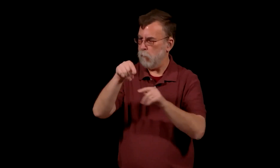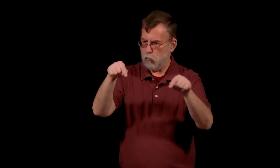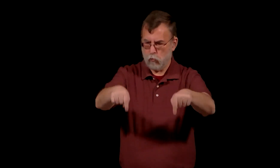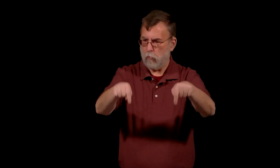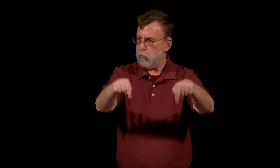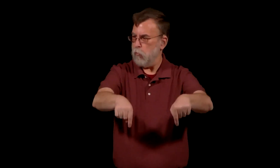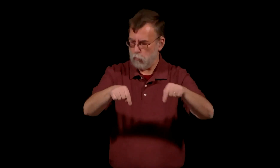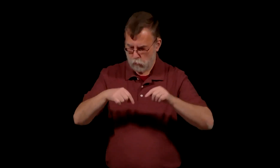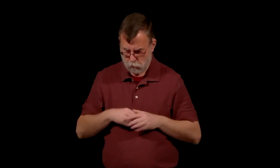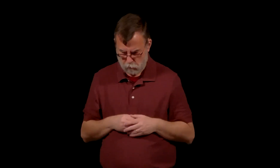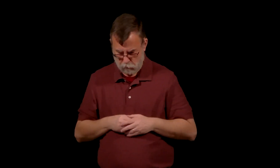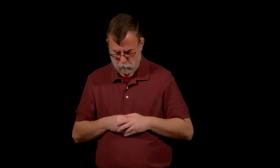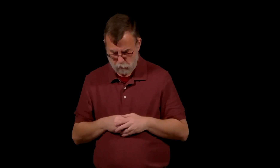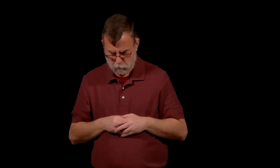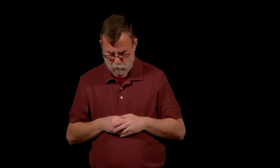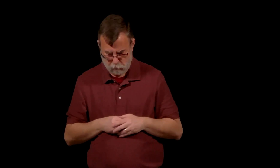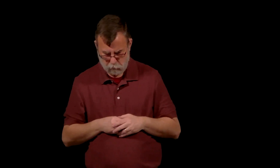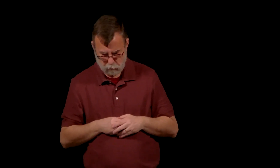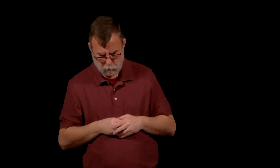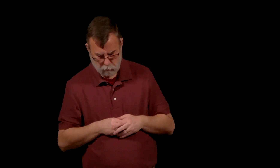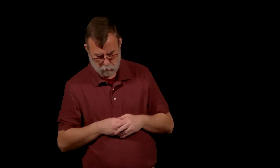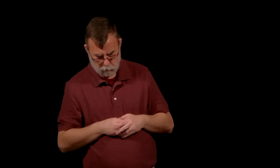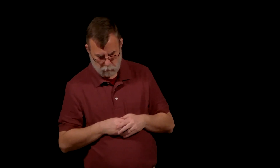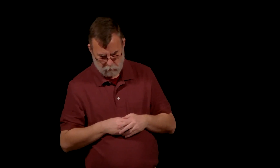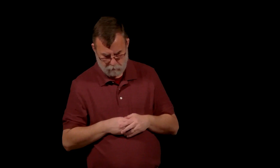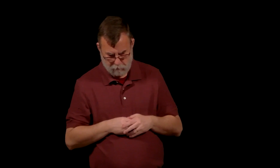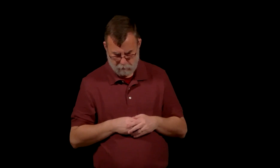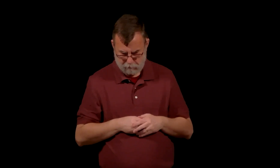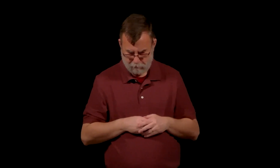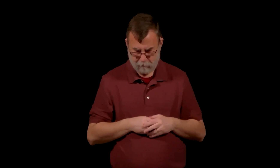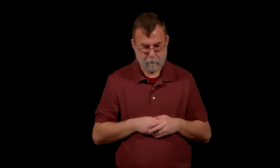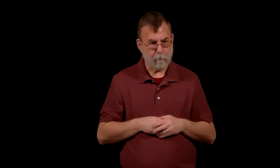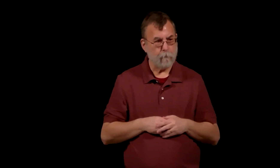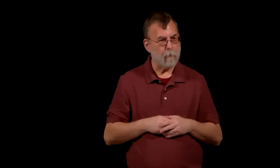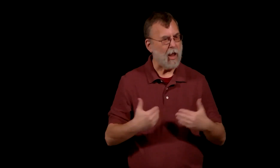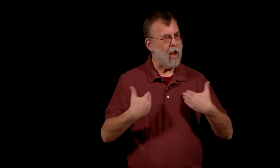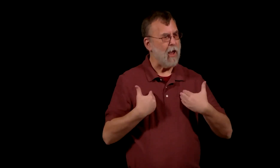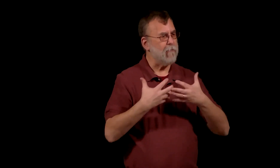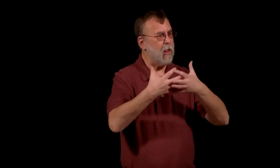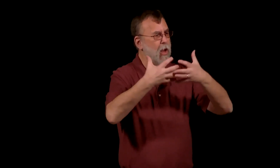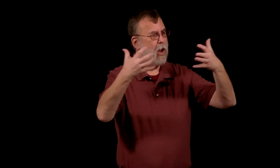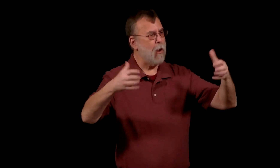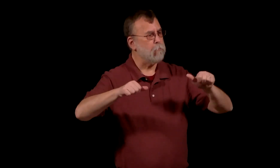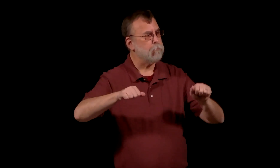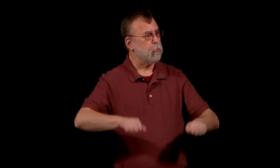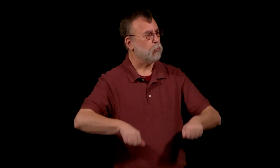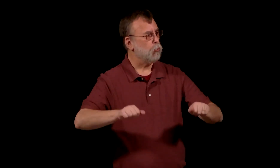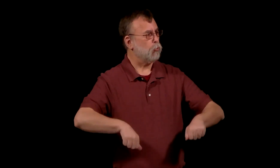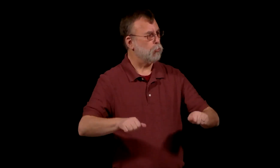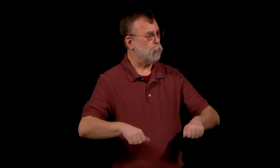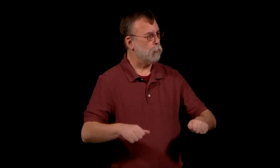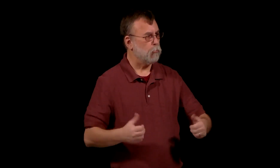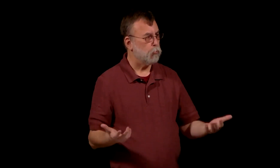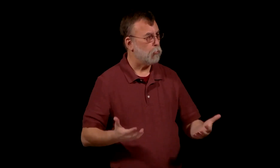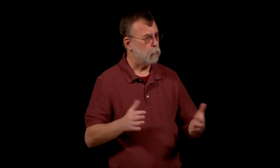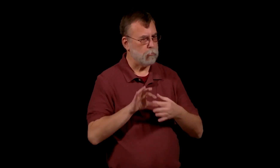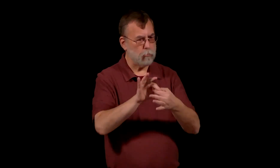with each other, we develop it right here in church. To be able to spread it to others. There's a